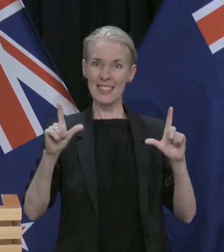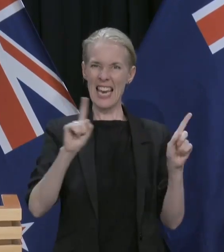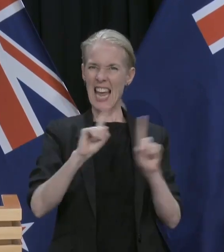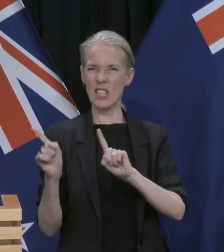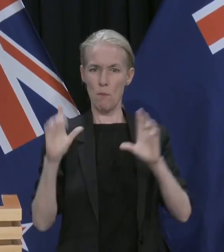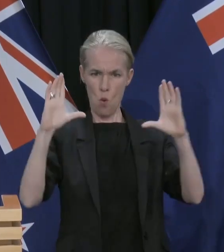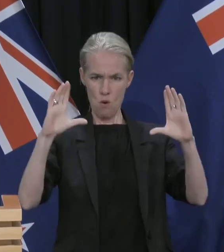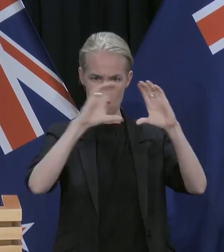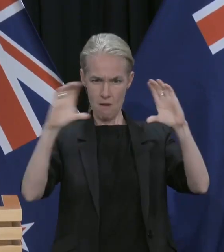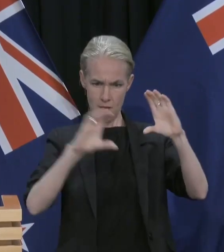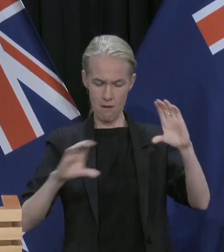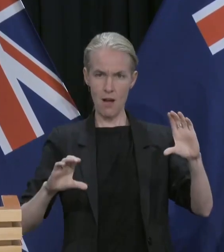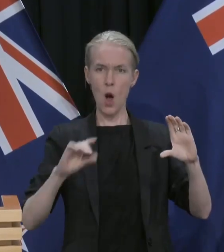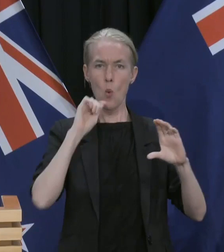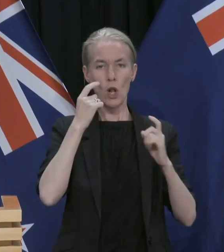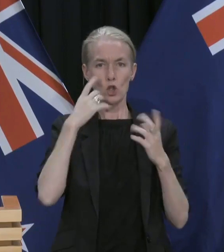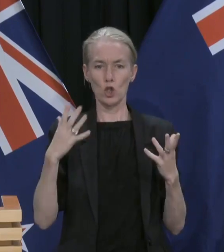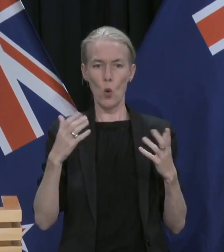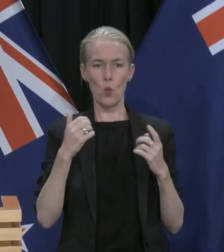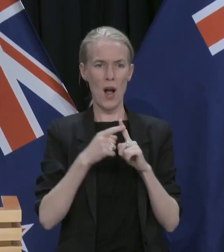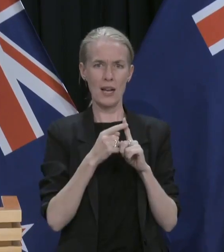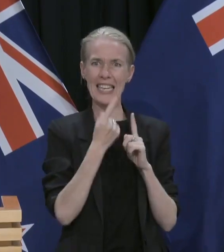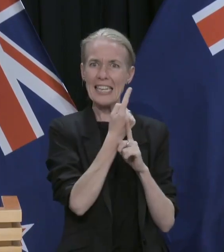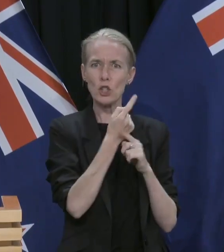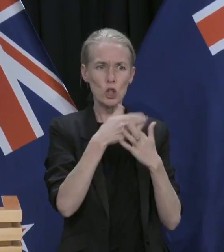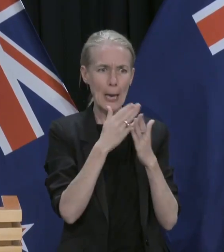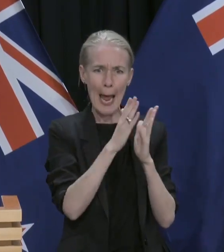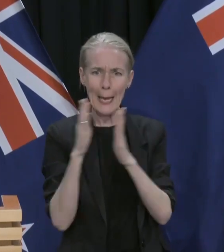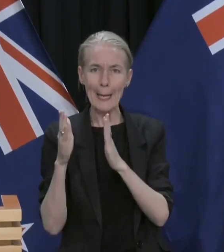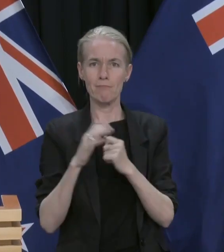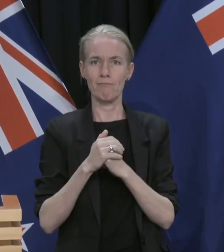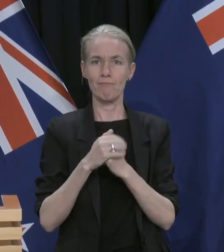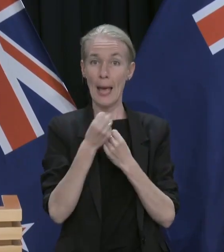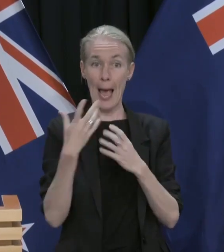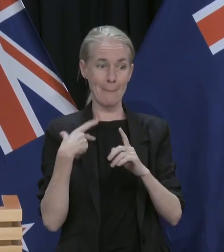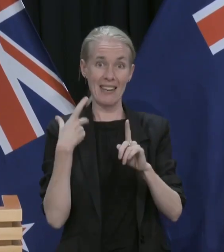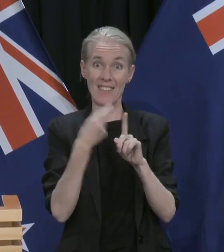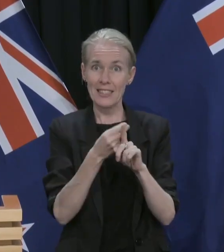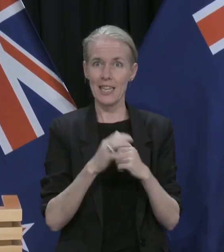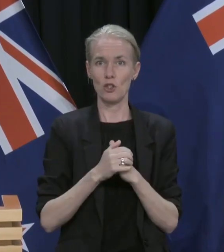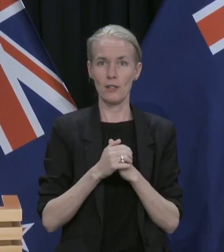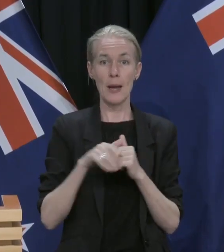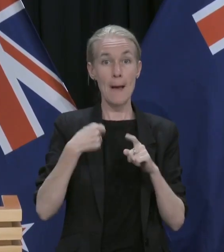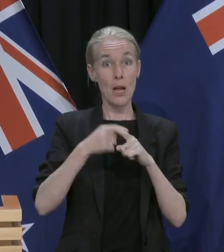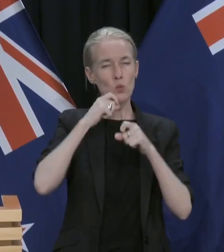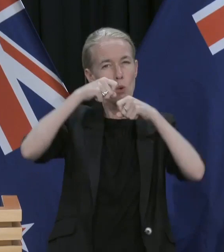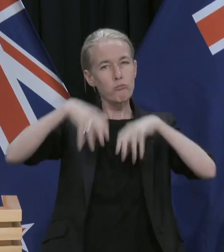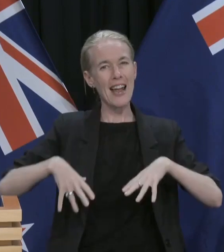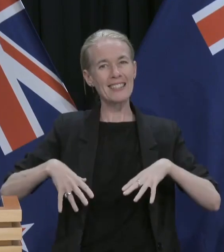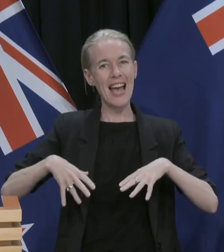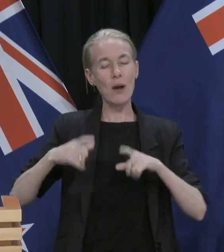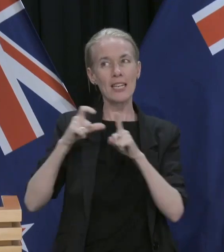administered on a given day, the number of first and second doses administered by individual district health board,